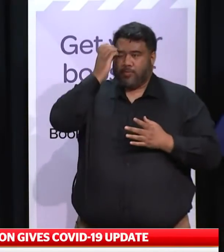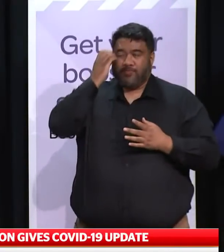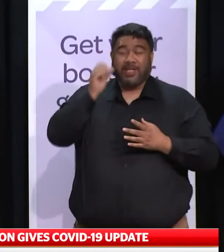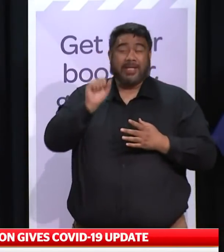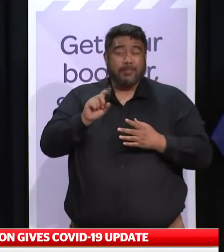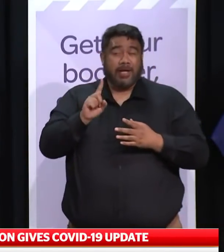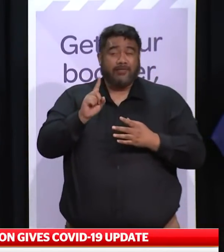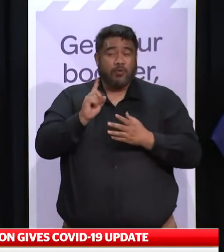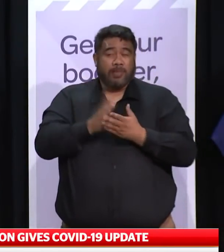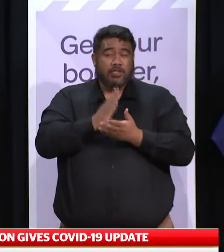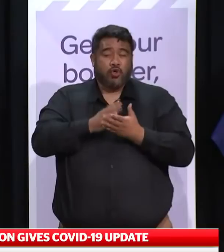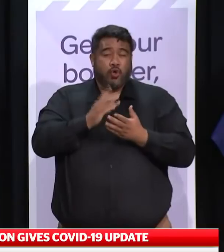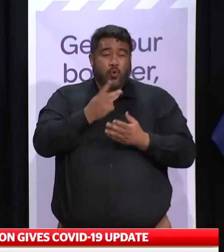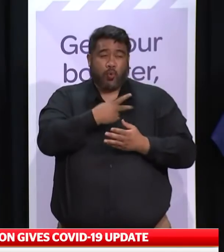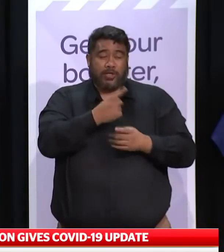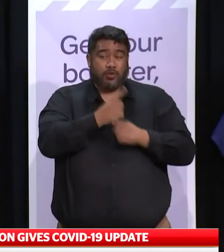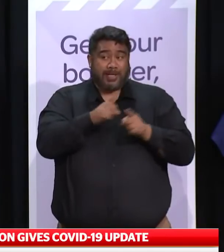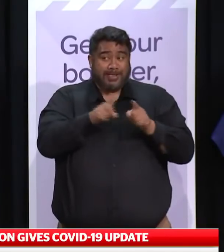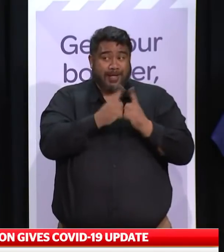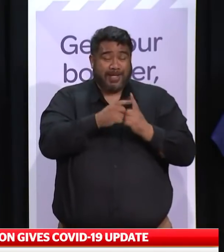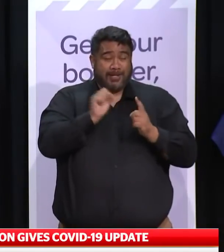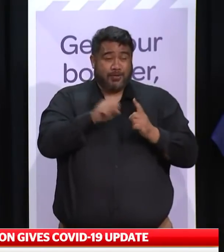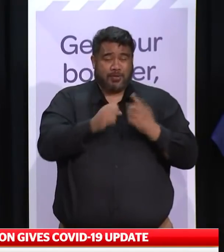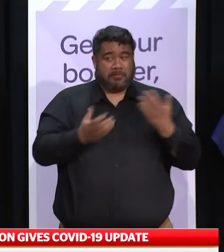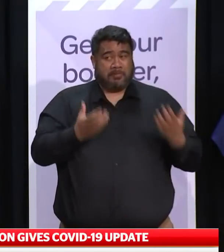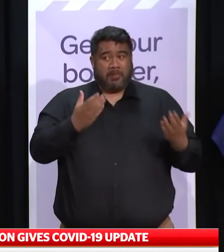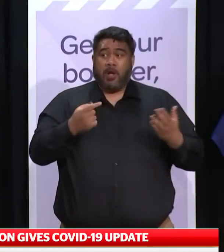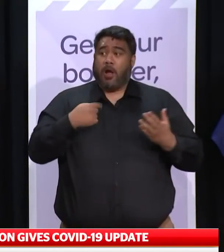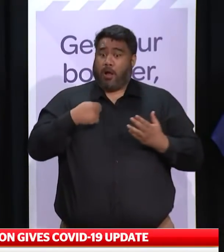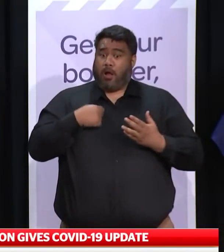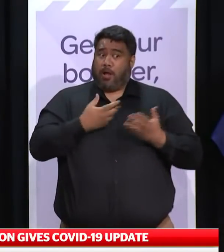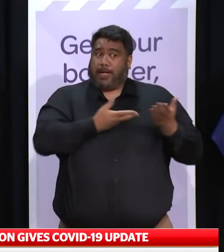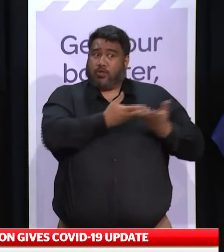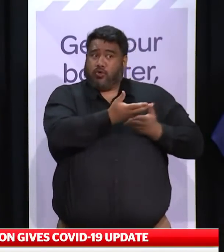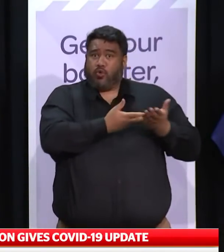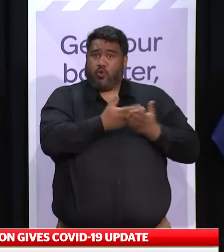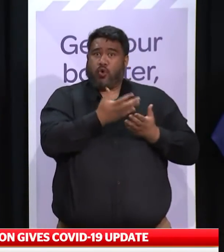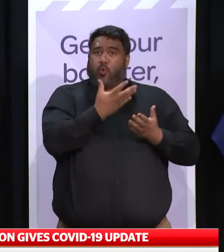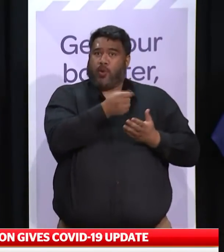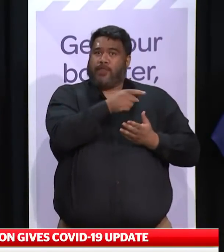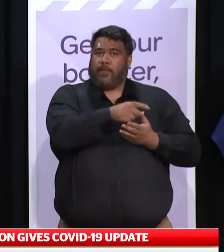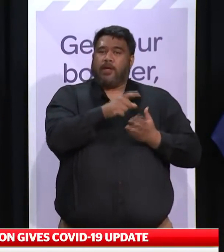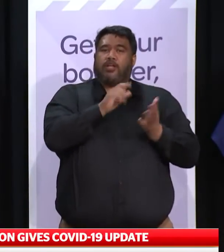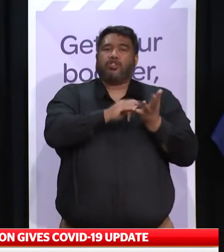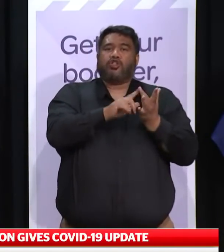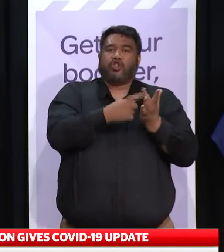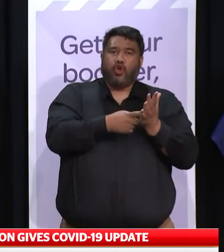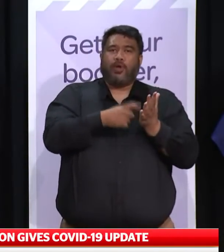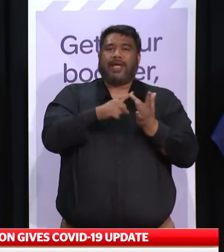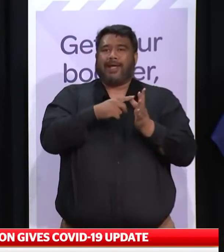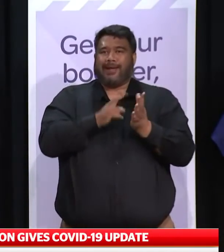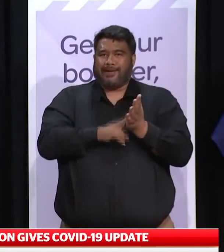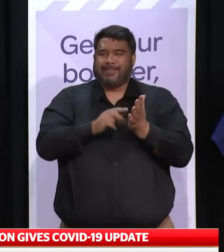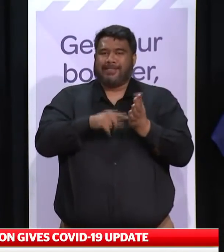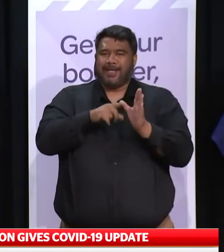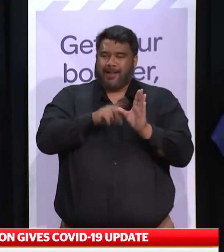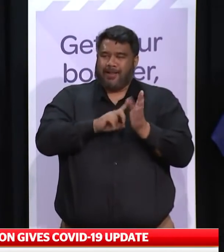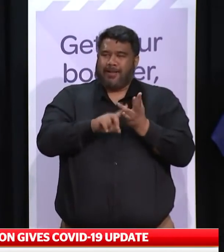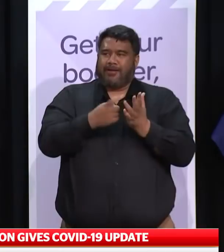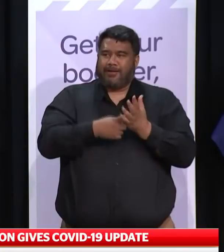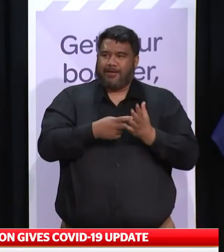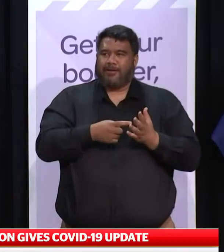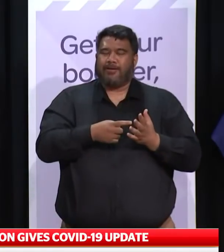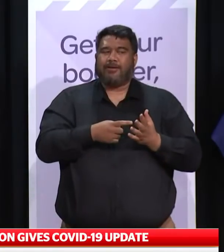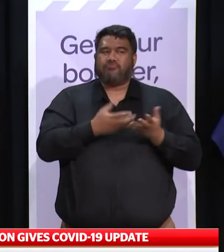about exactly the same thing there. Look, I've been in correspondence with Sir Ian and met with him as well. He's a person who wants to make sure that